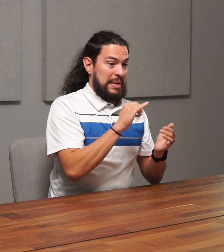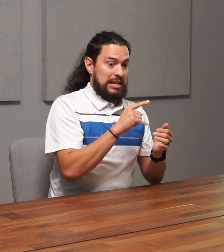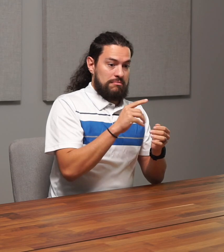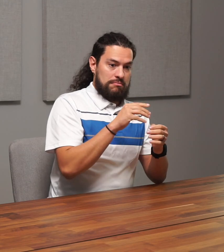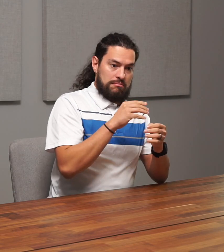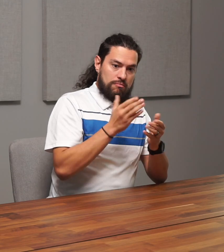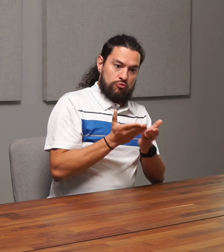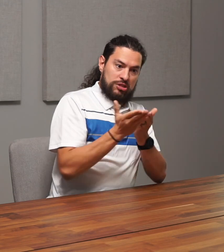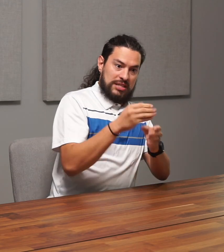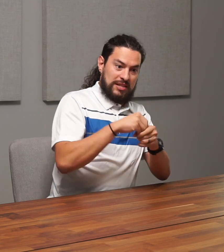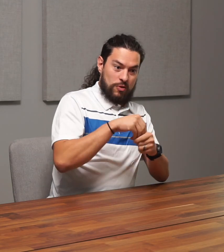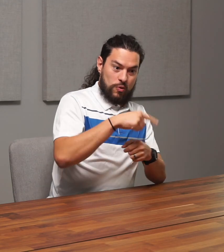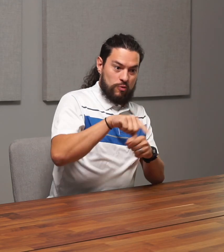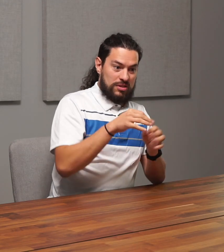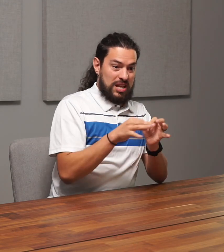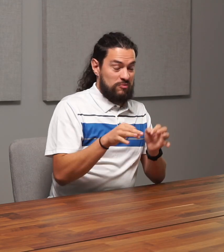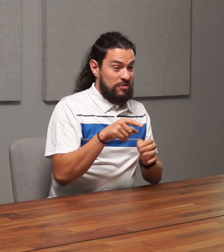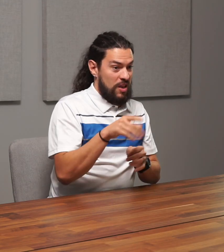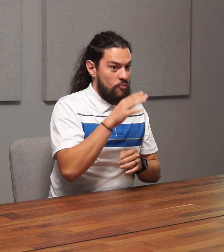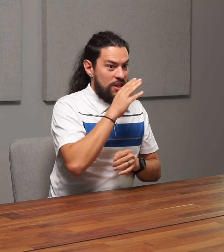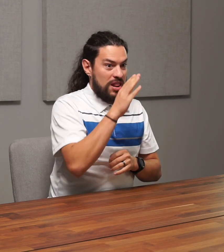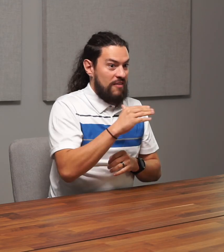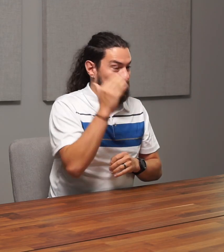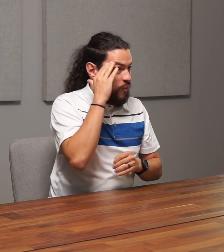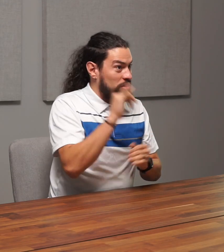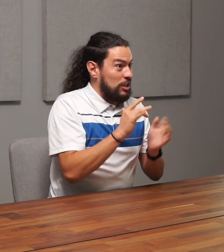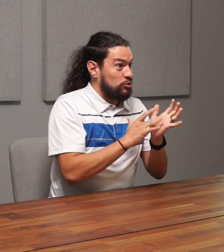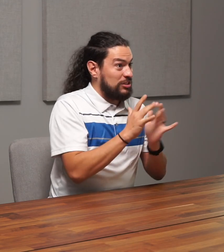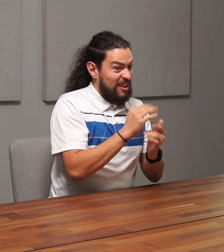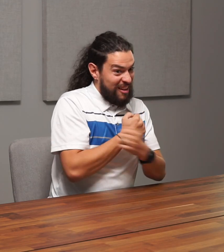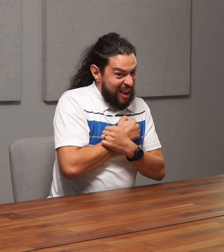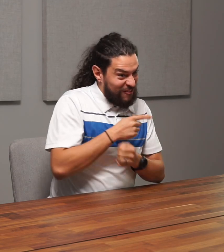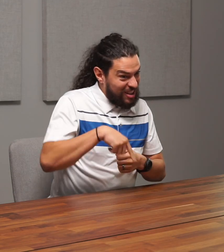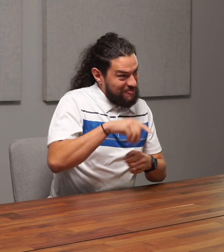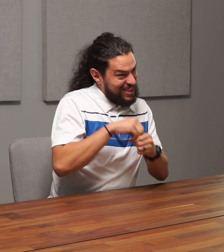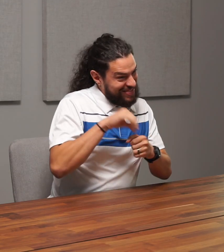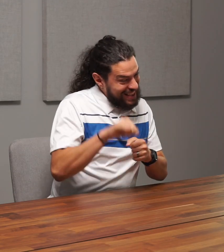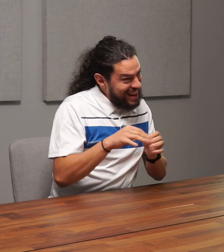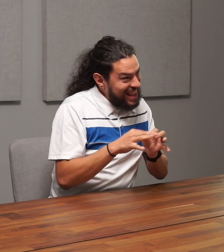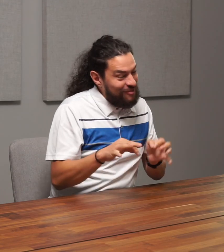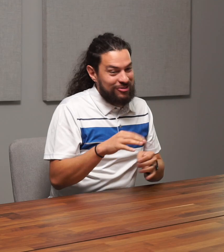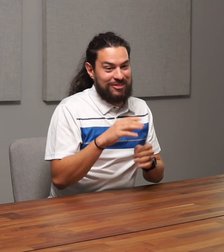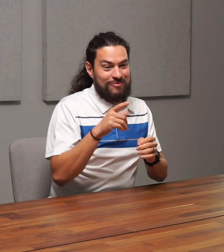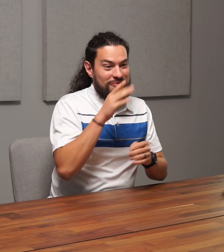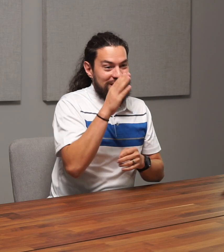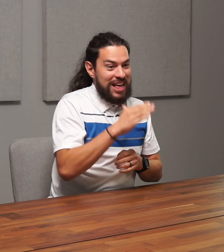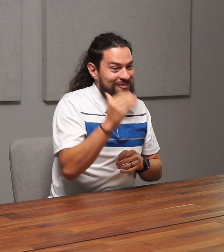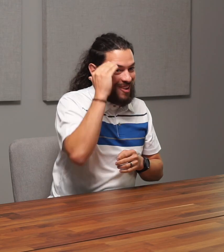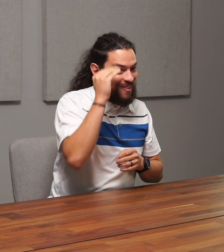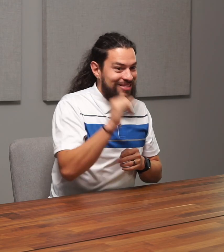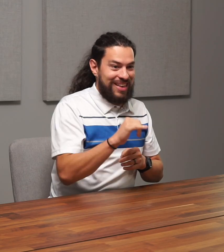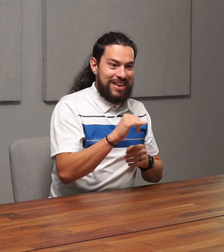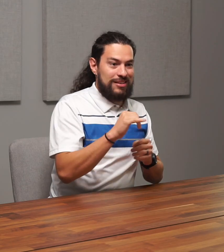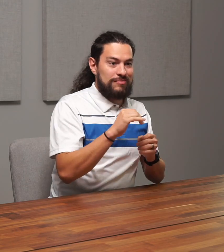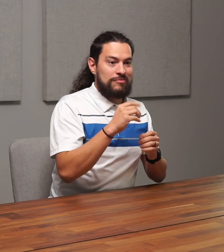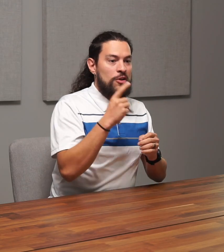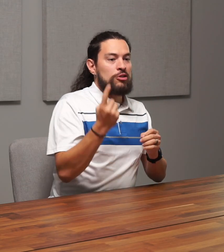and so far the gospel if they never have access to that and they never understand and know that jesus